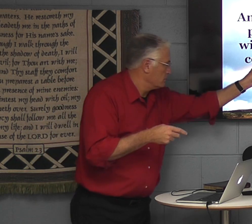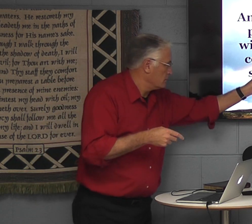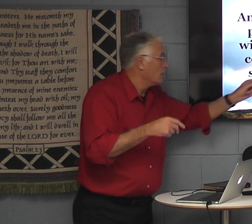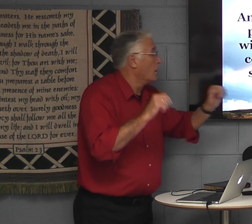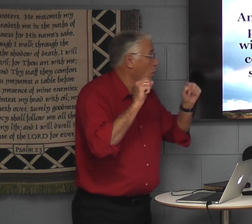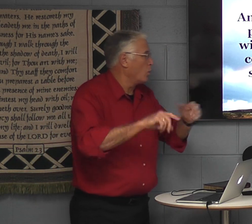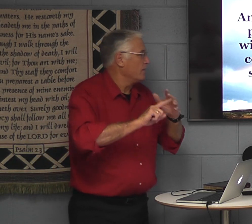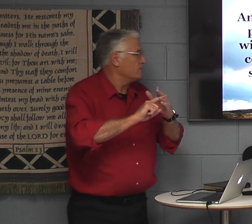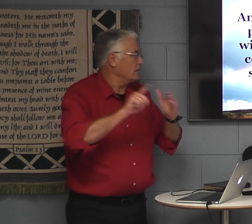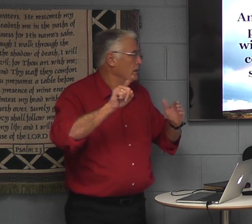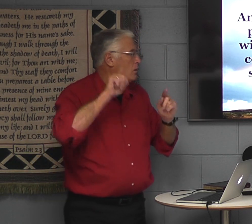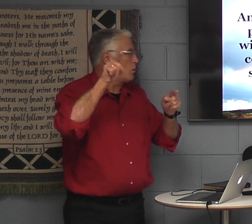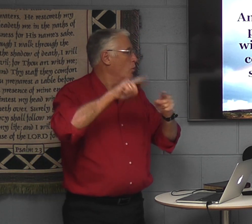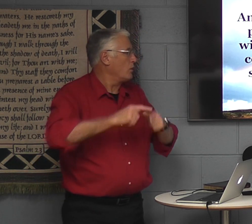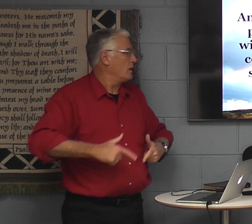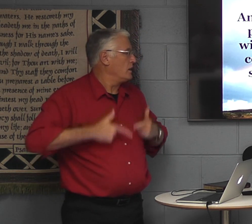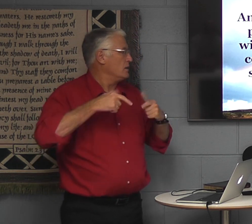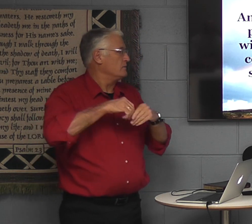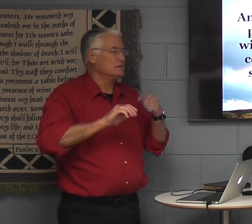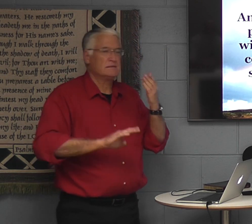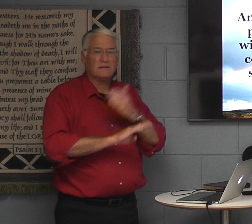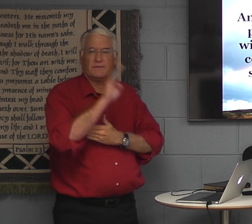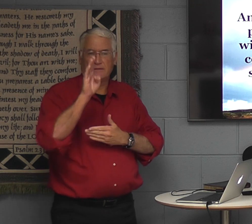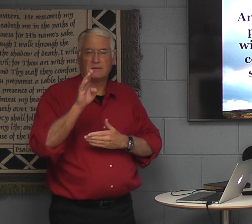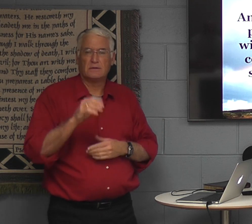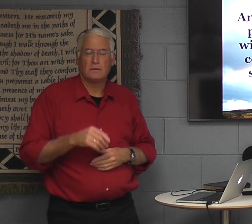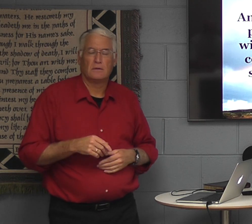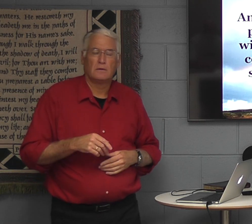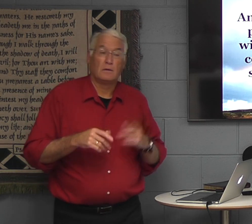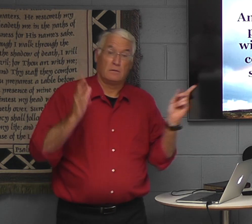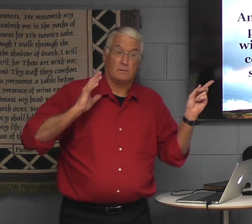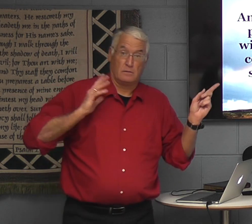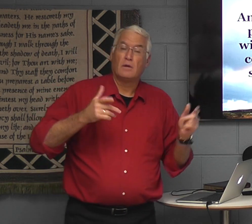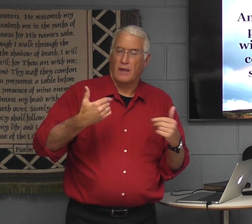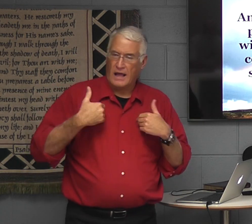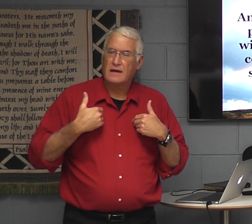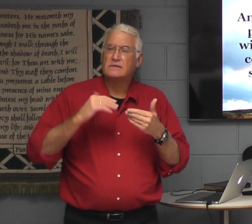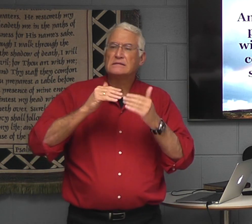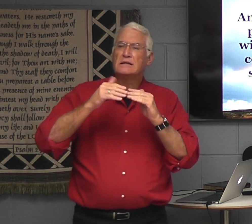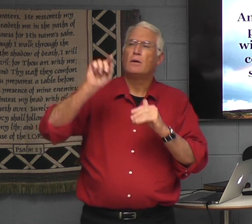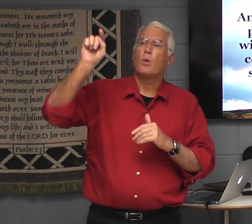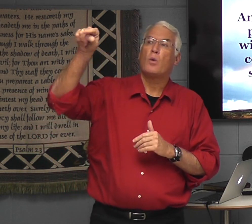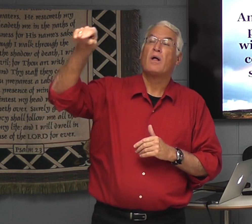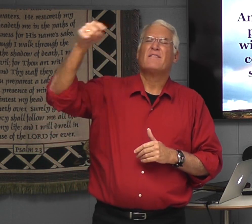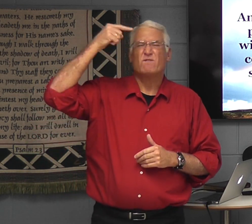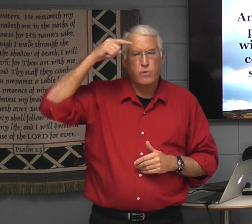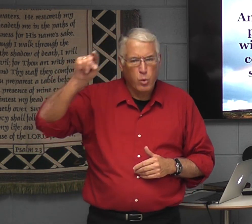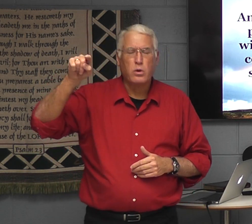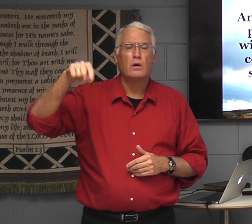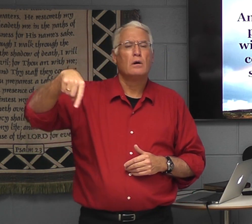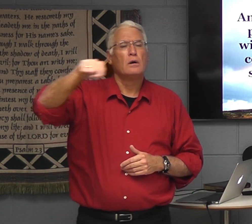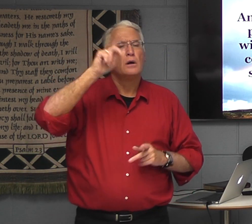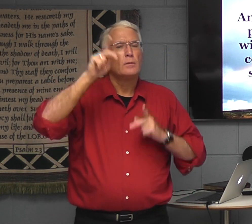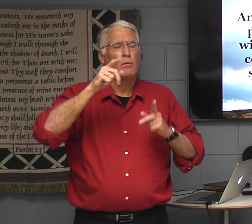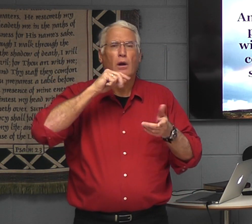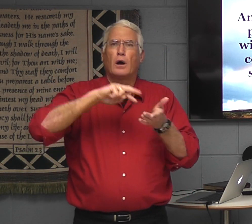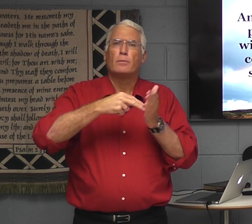means you weren't enemies, could flee there to live in safety. So a long time ago they had a city that was for